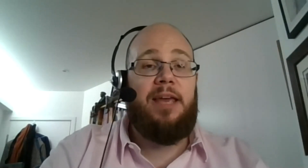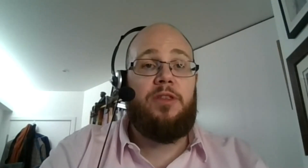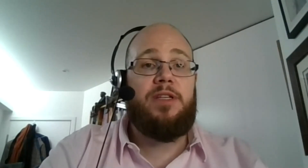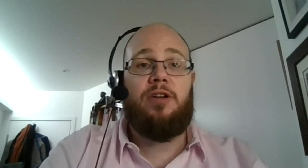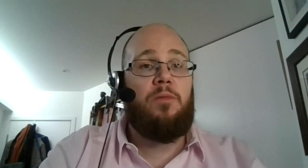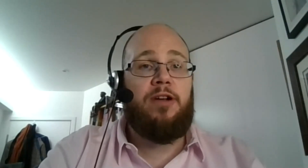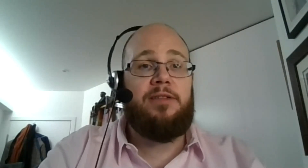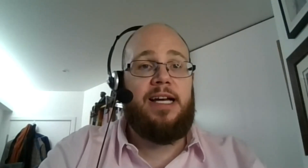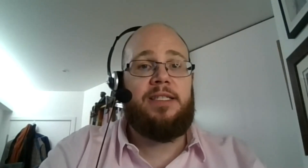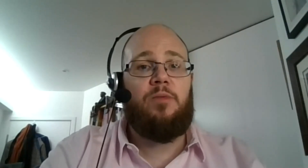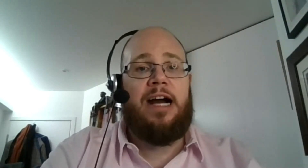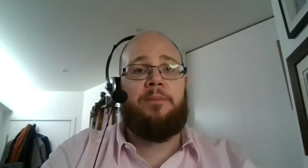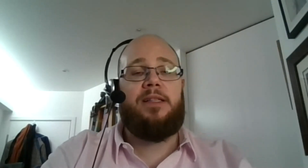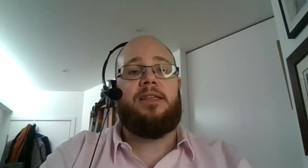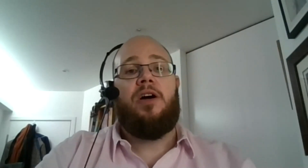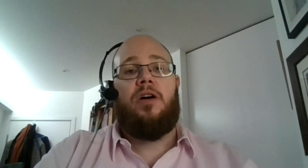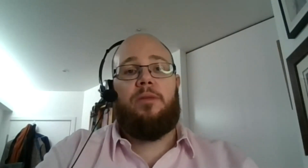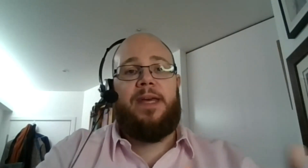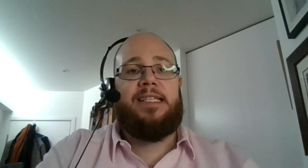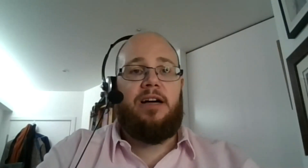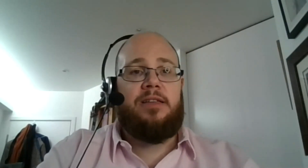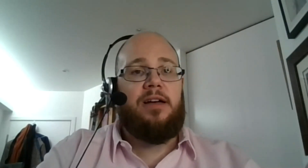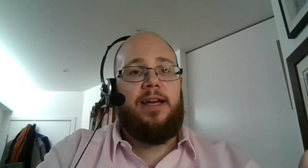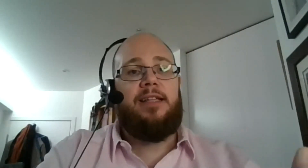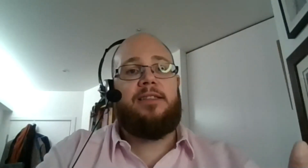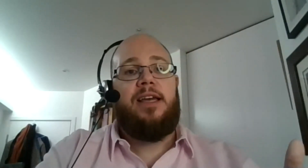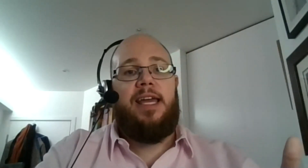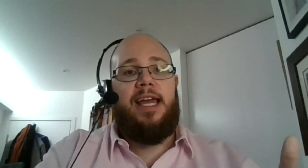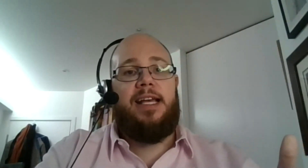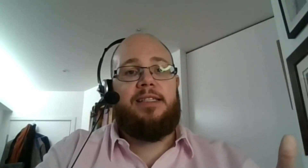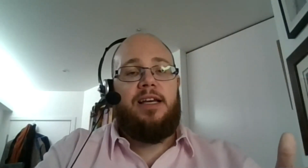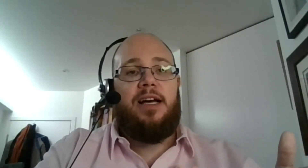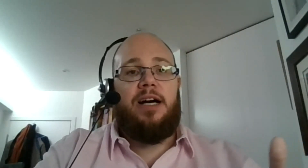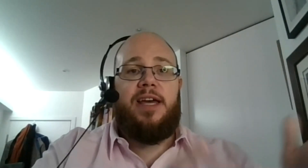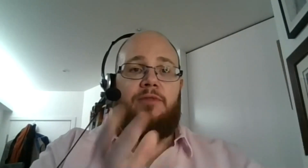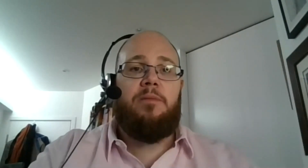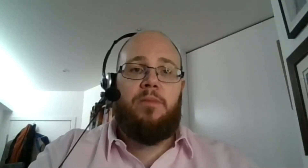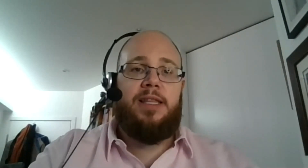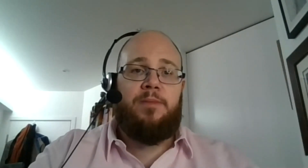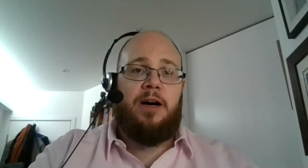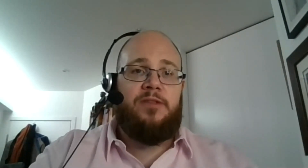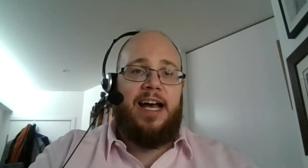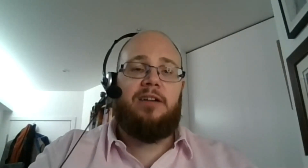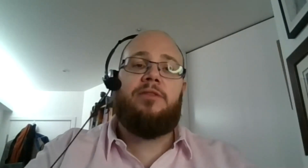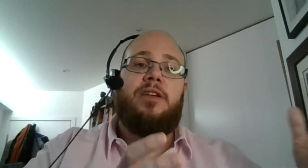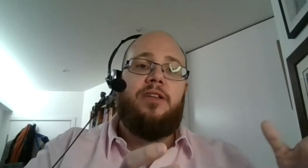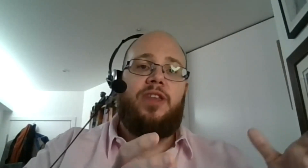the result process. So what happens on the PCR sites is they're run by the Department of Health.